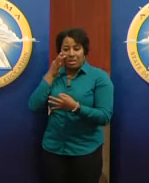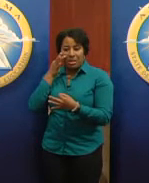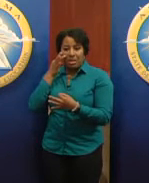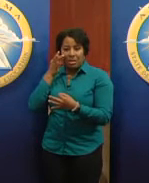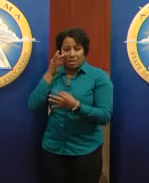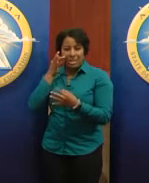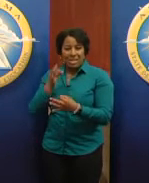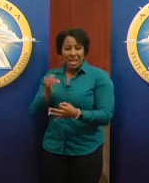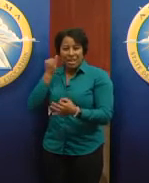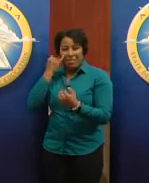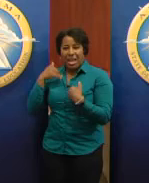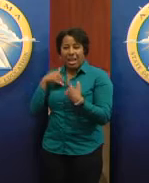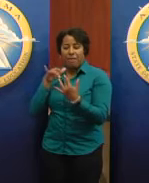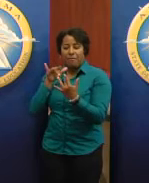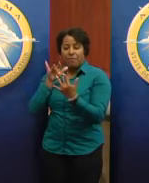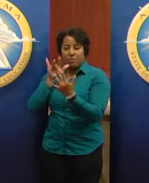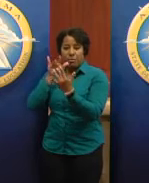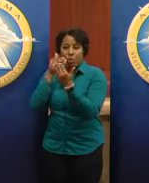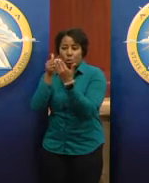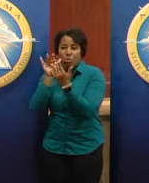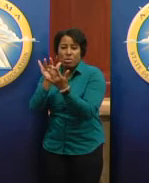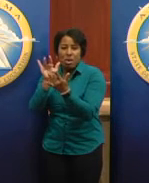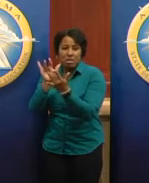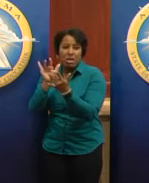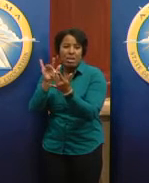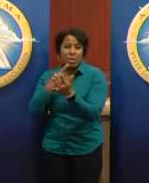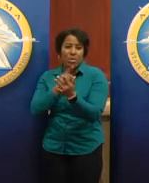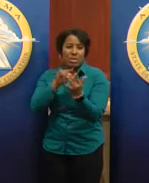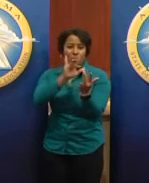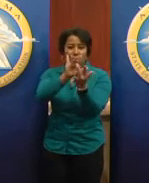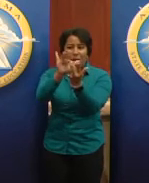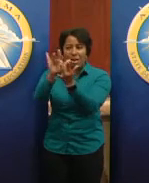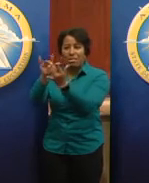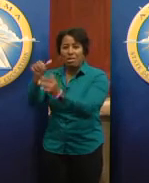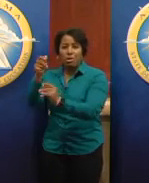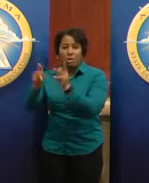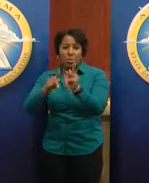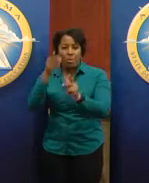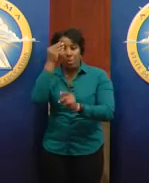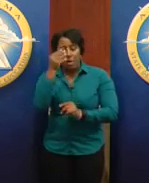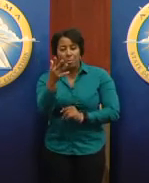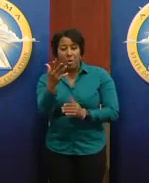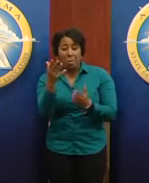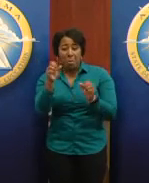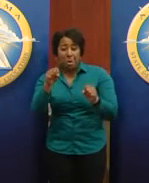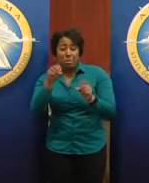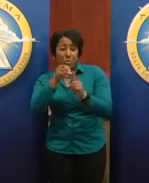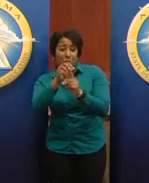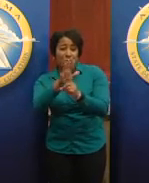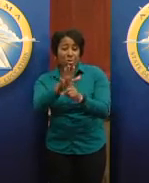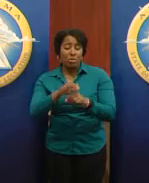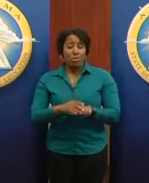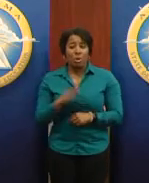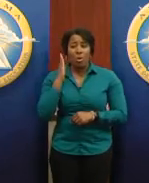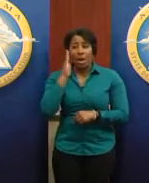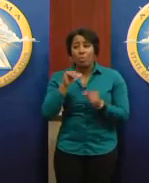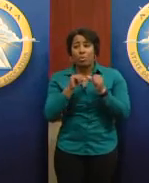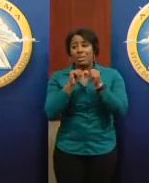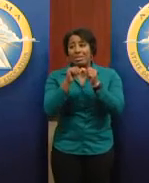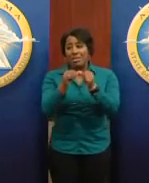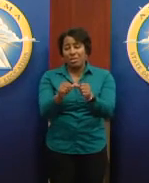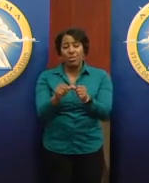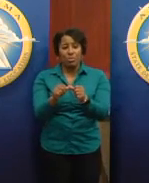of that person that need further follow-up. And so that will continue with schools just like we have done all along for everyone